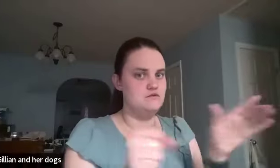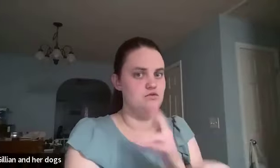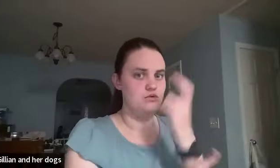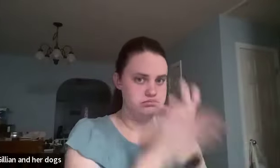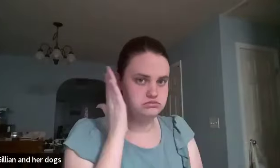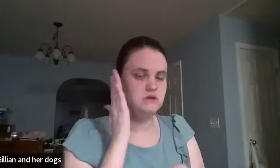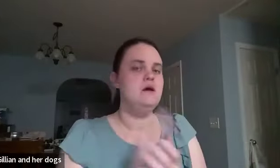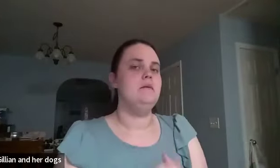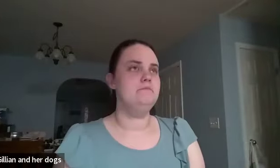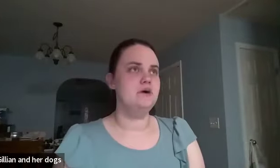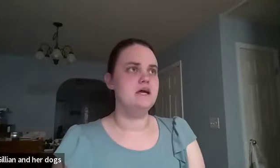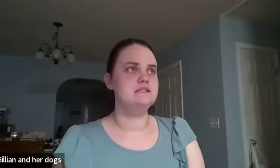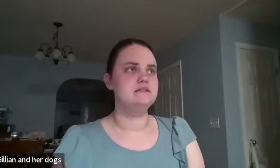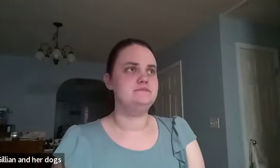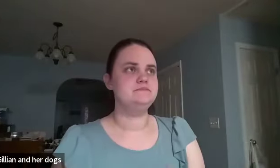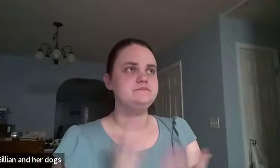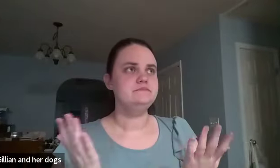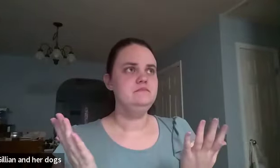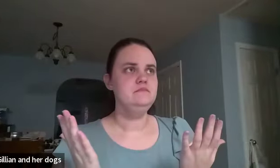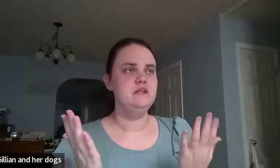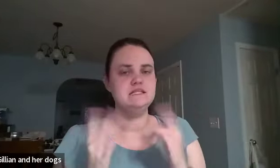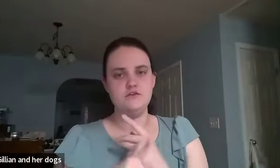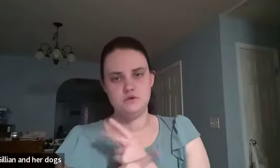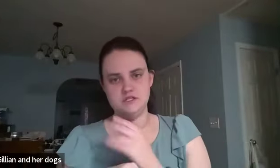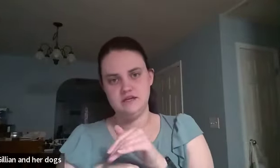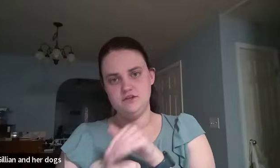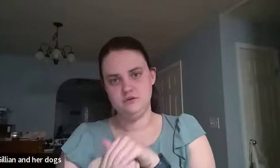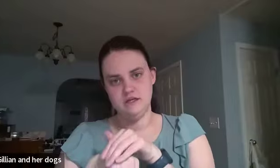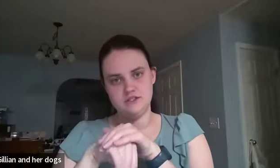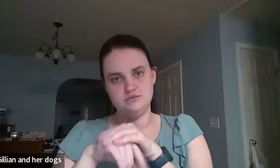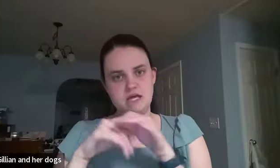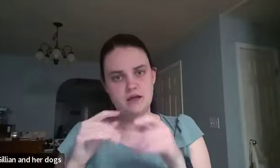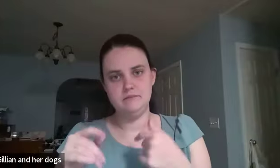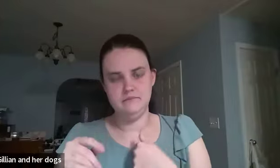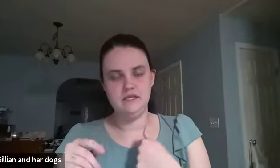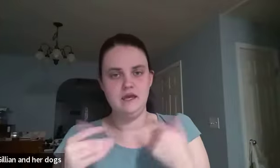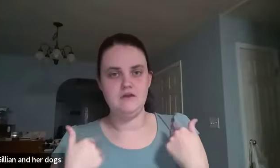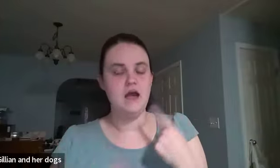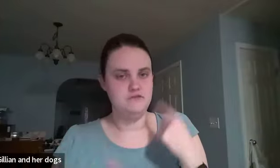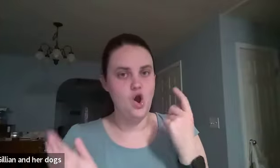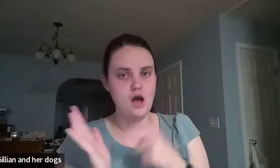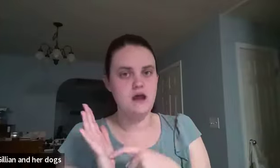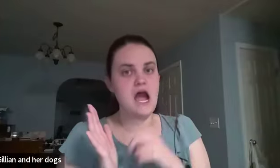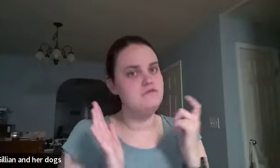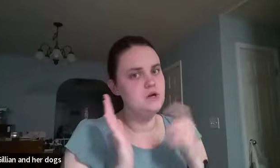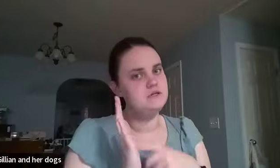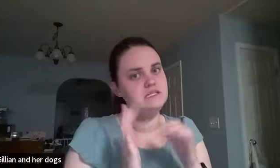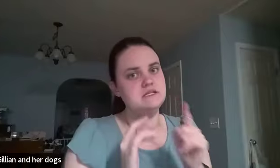ASL full, but it's not the worst thing if you do English with that. Like I've noticed even